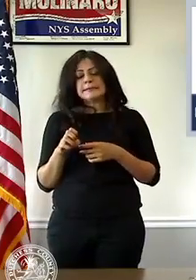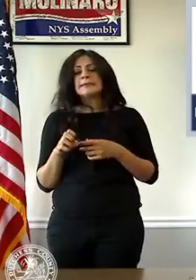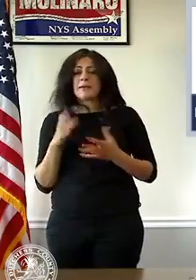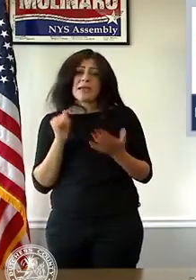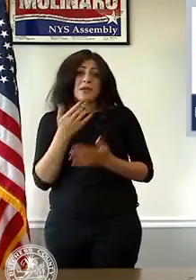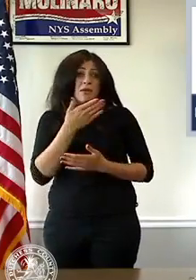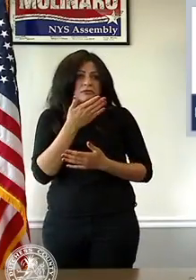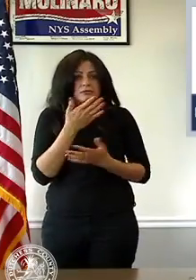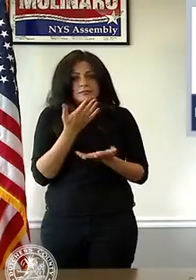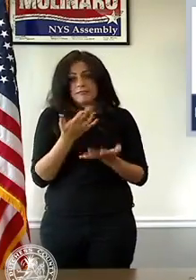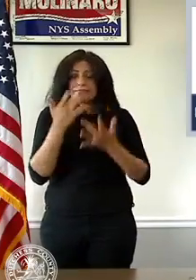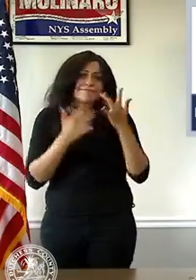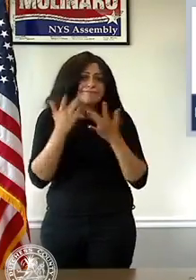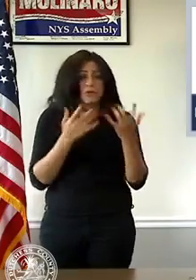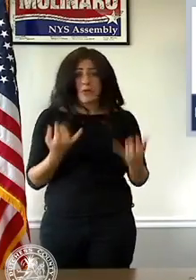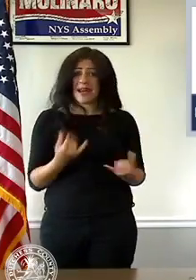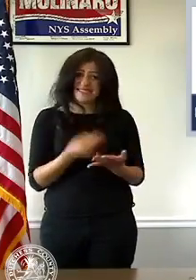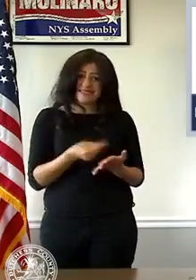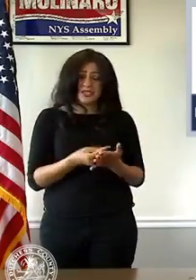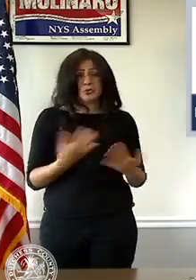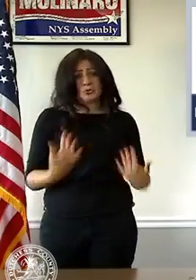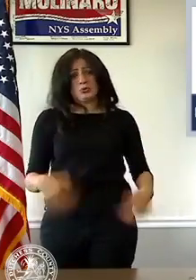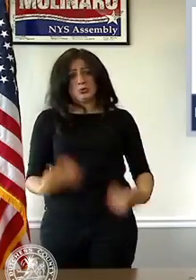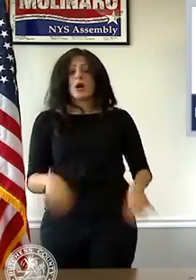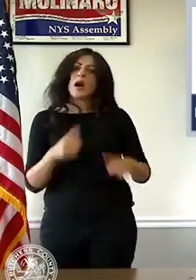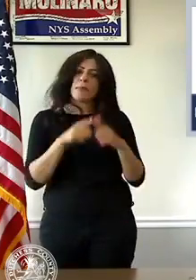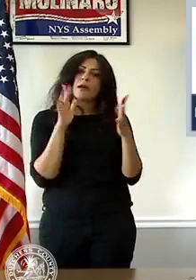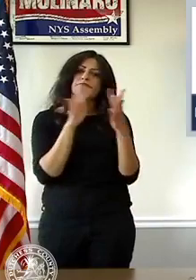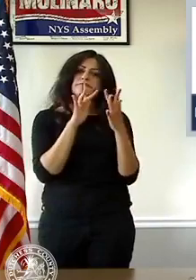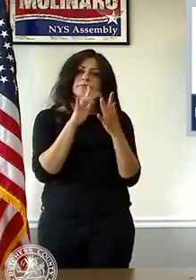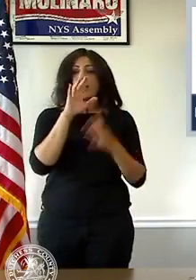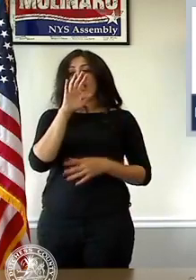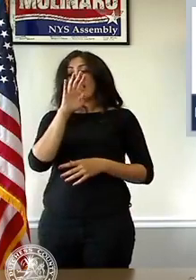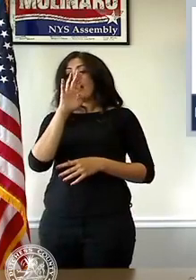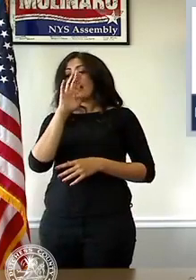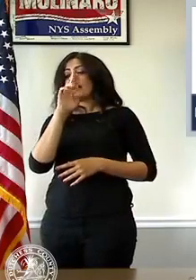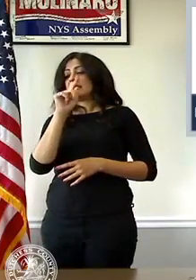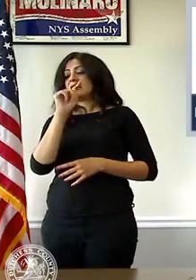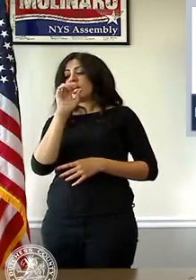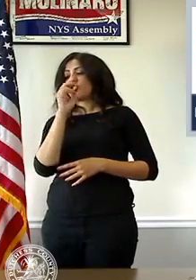the resources to do it, but please reach out to